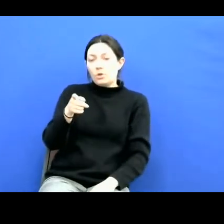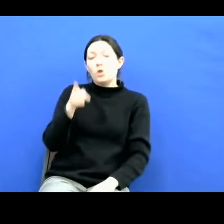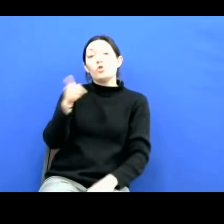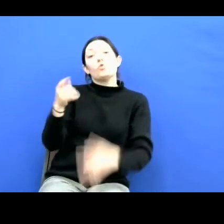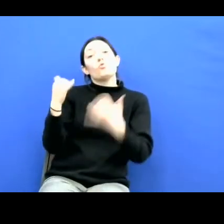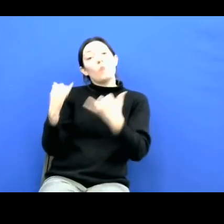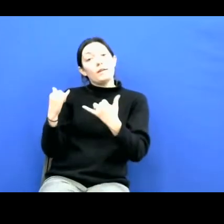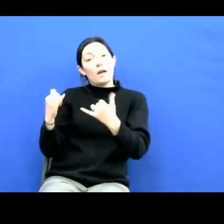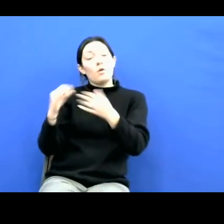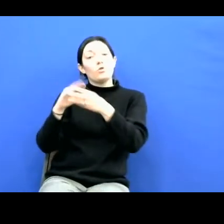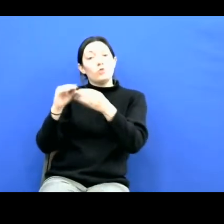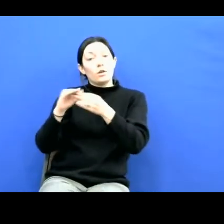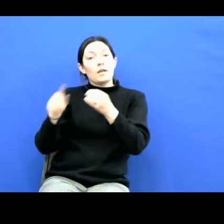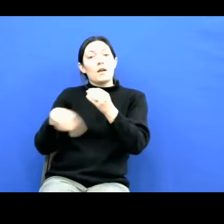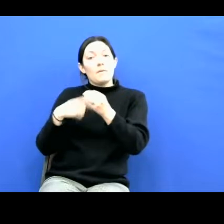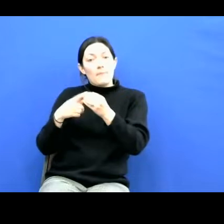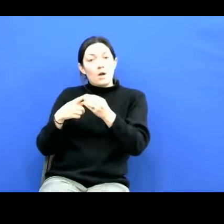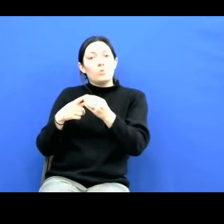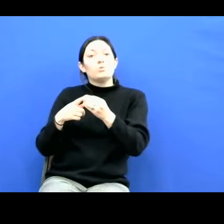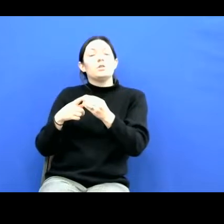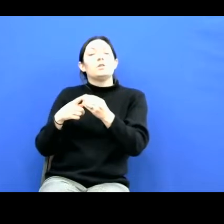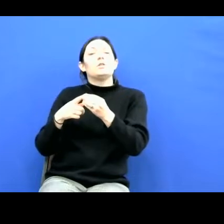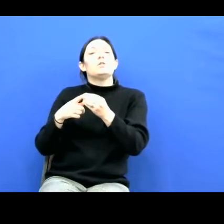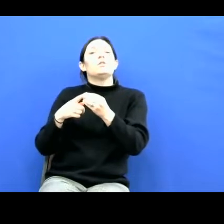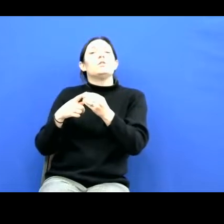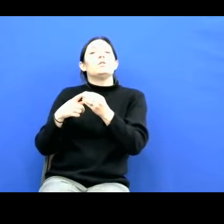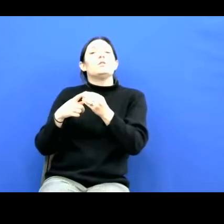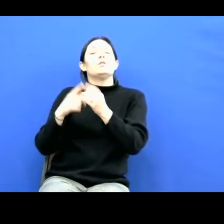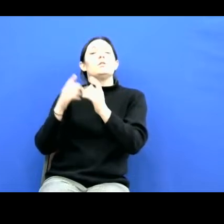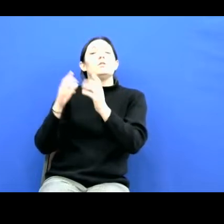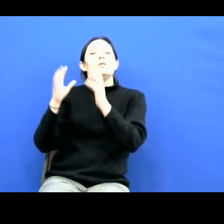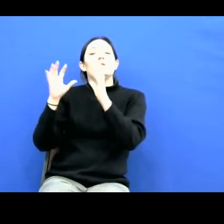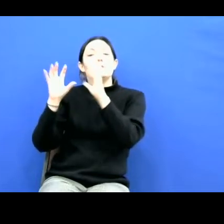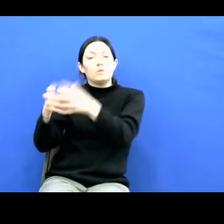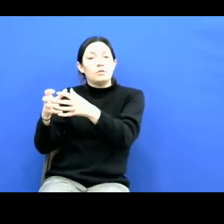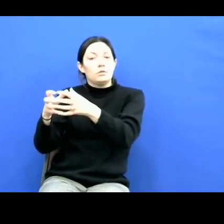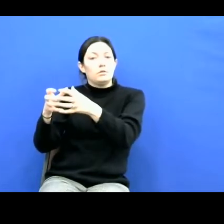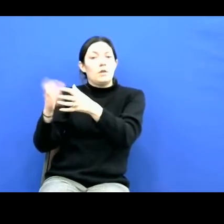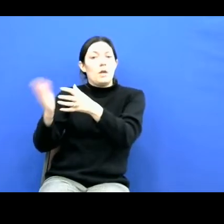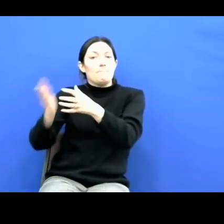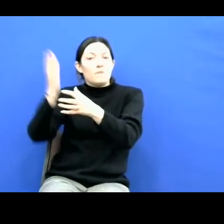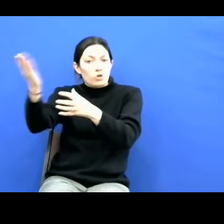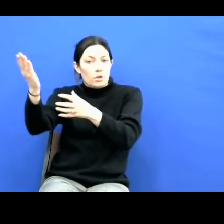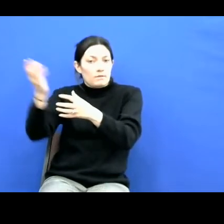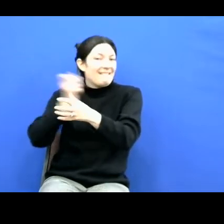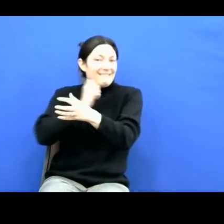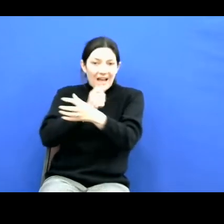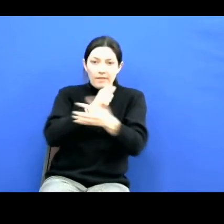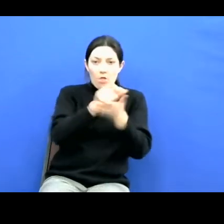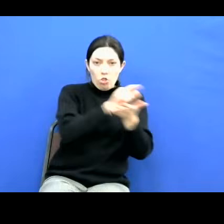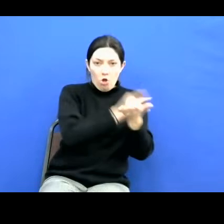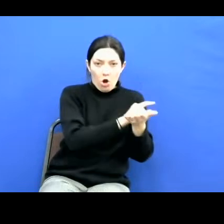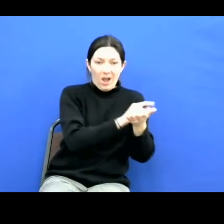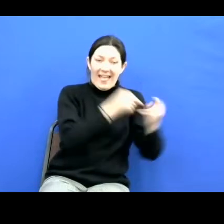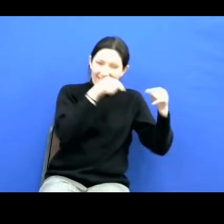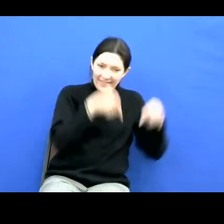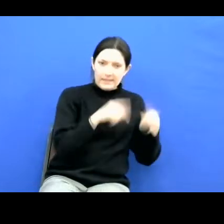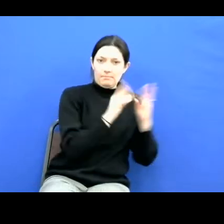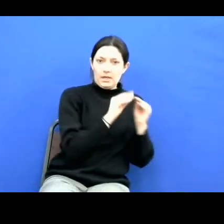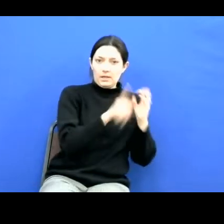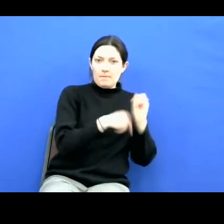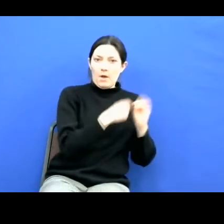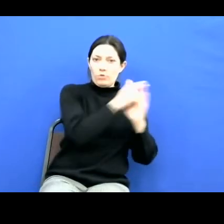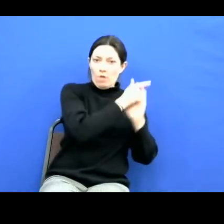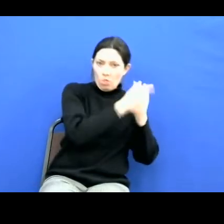a specific, do that in the next public hearing. This is about the local law, not the special use permit.